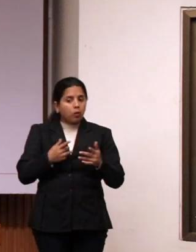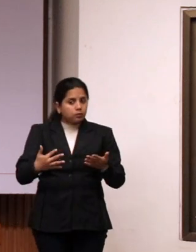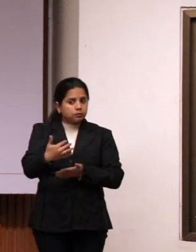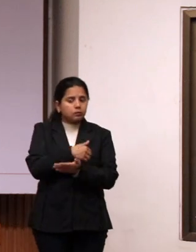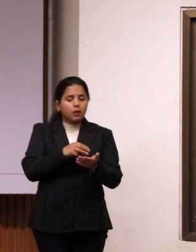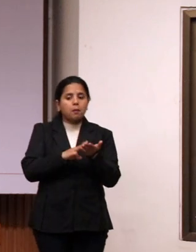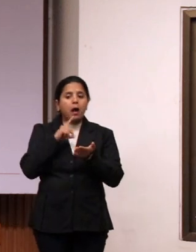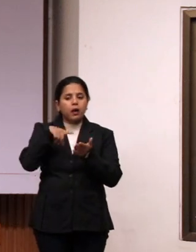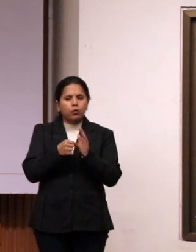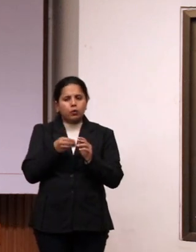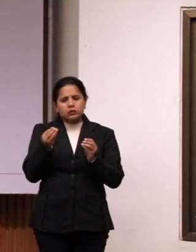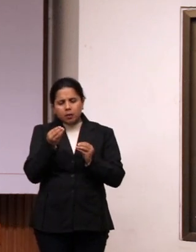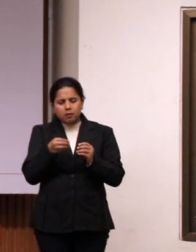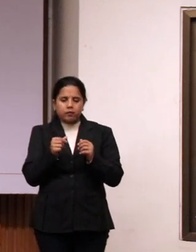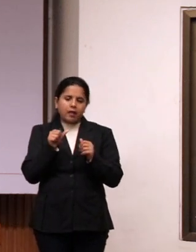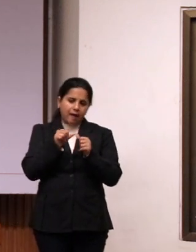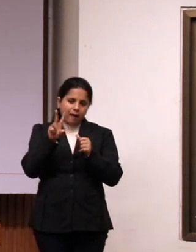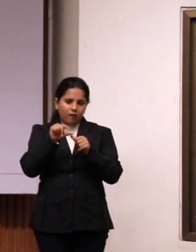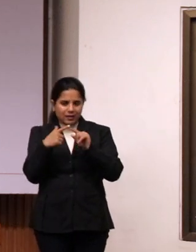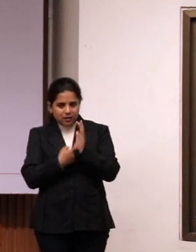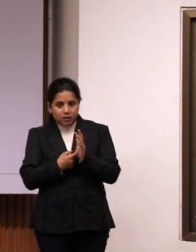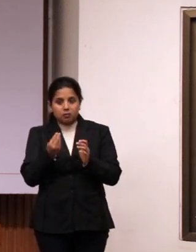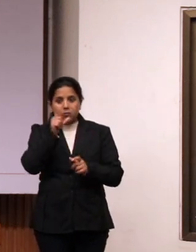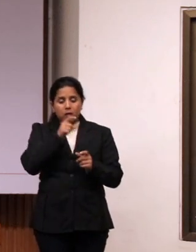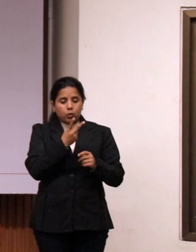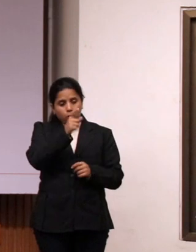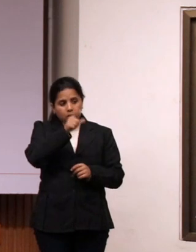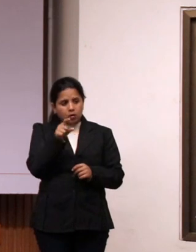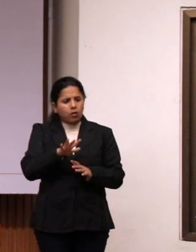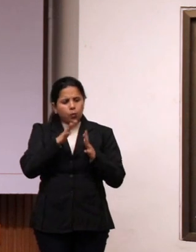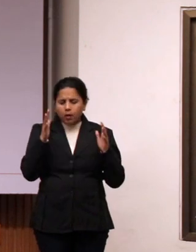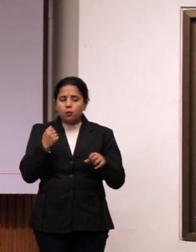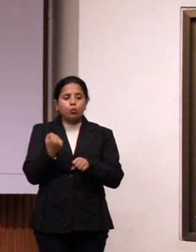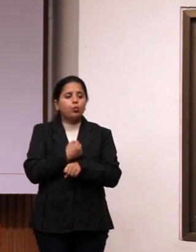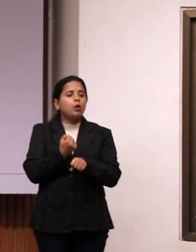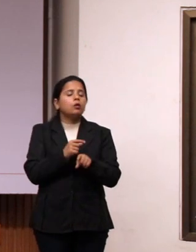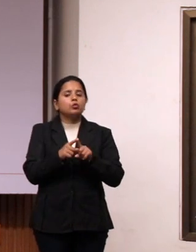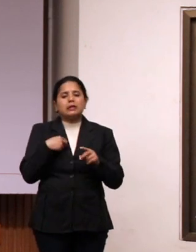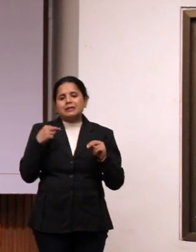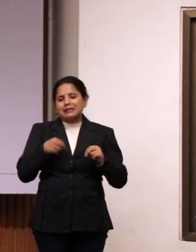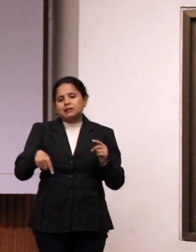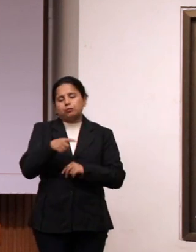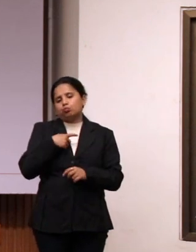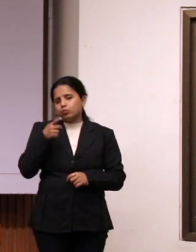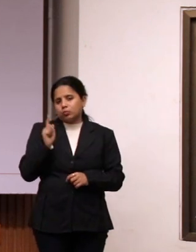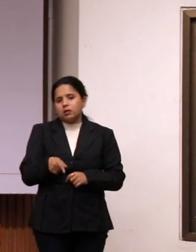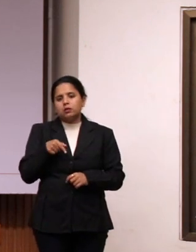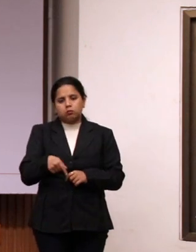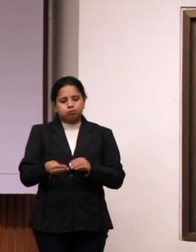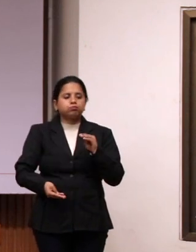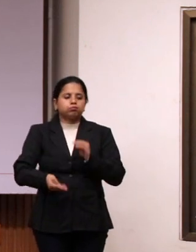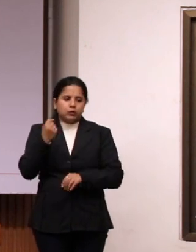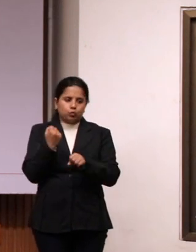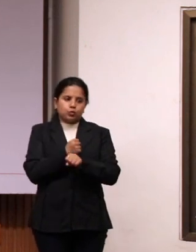at microhabitats. You know, I mean, for two people to do such a major work, I think we need to now enhance that